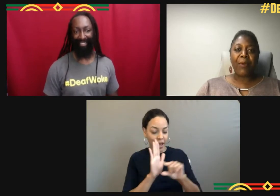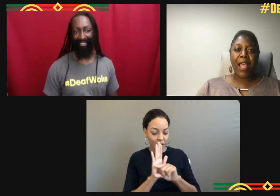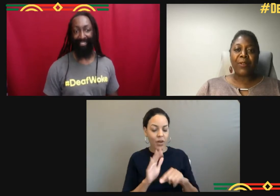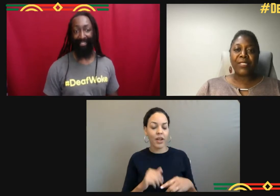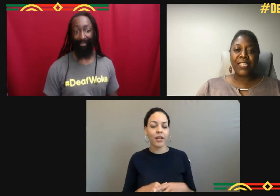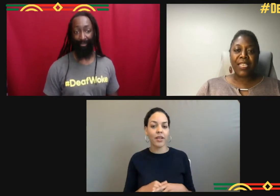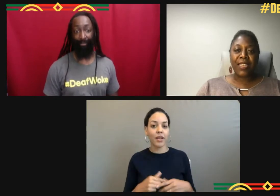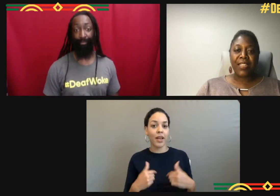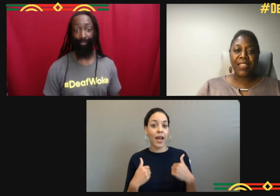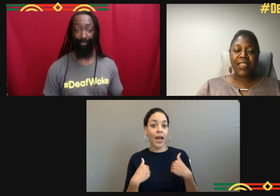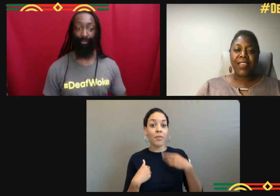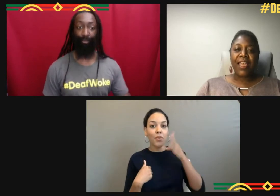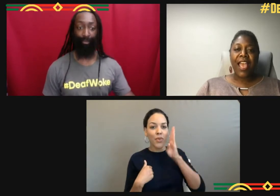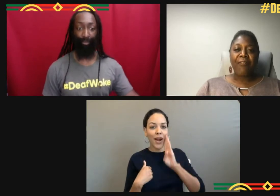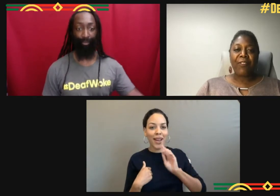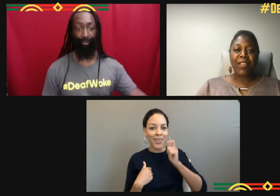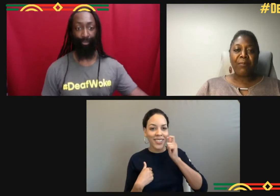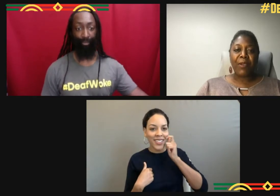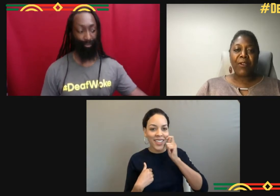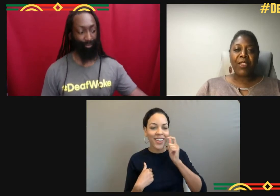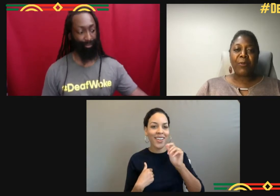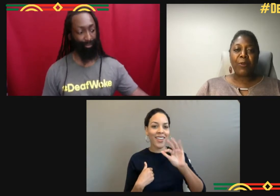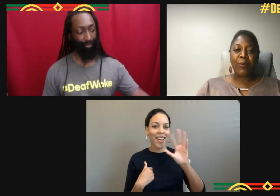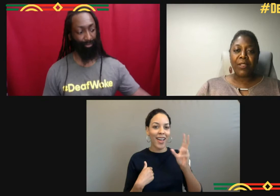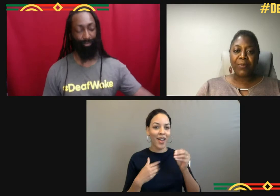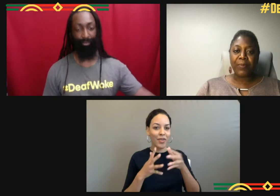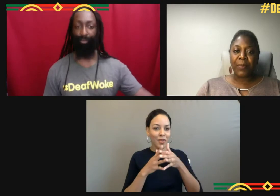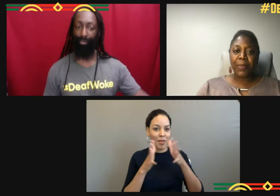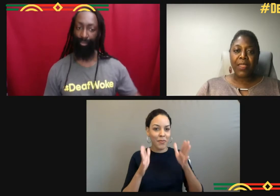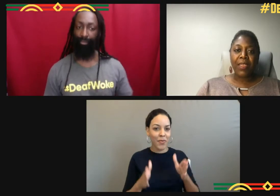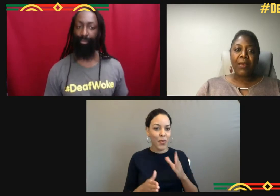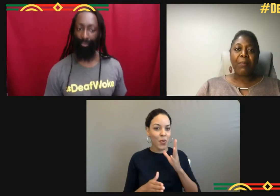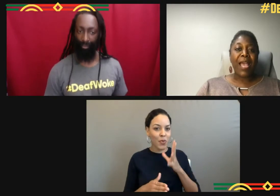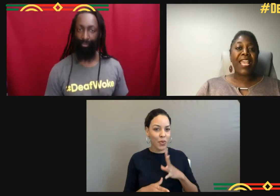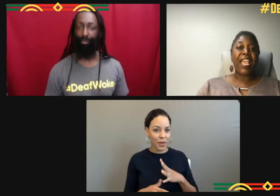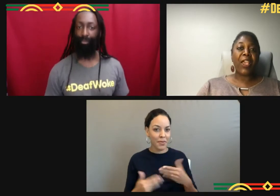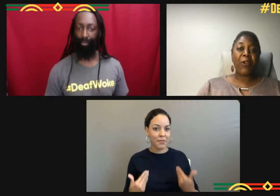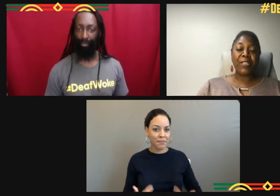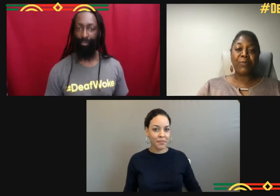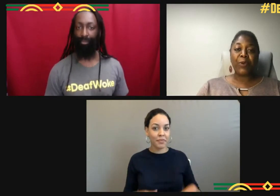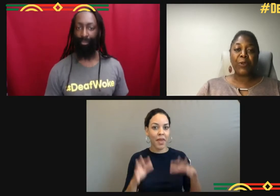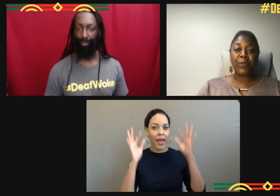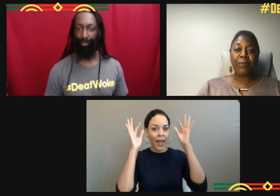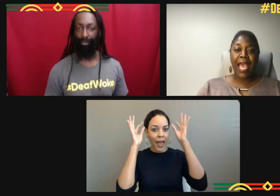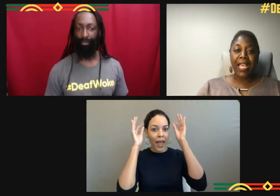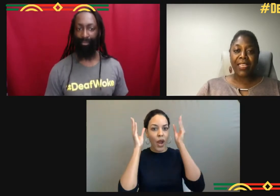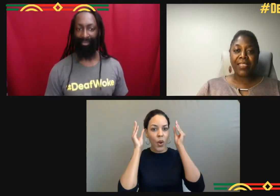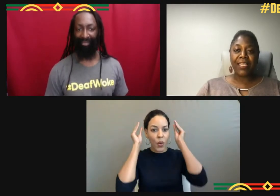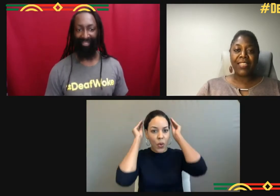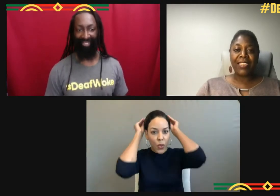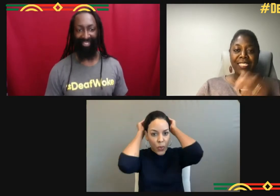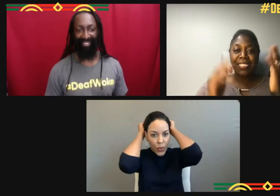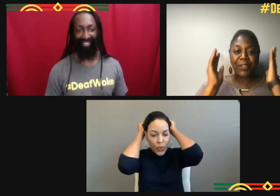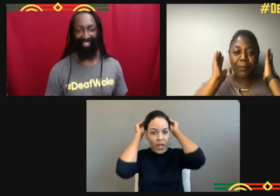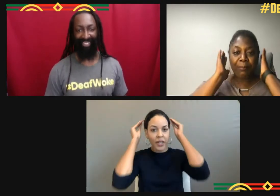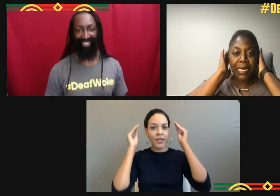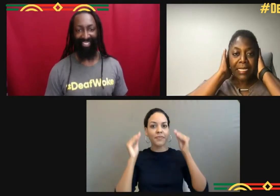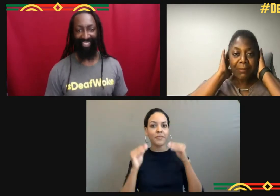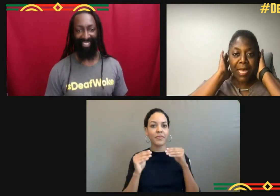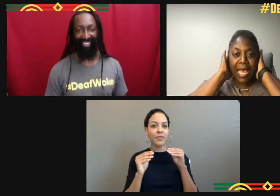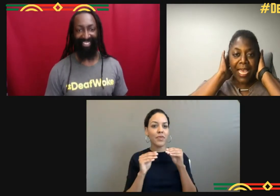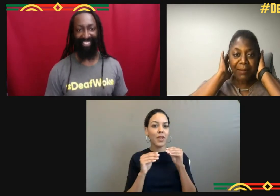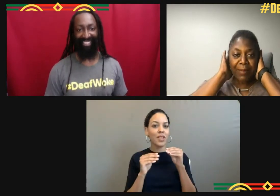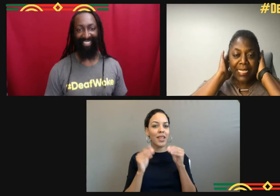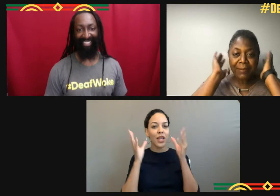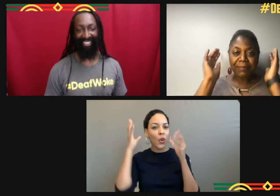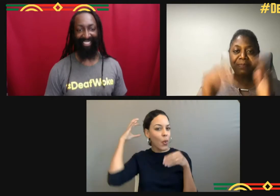a brown-skinned African-American woman. My hair is pulled back in this little